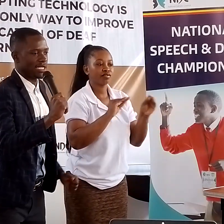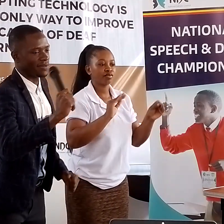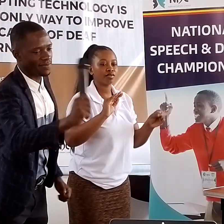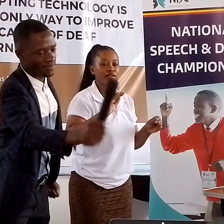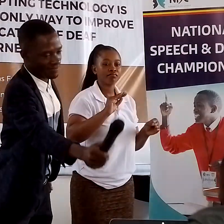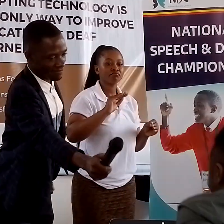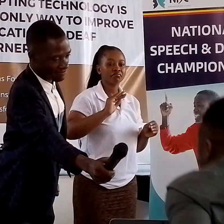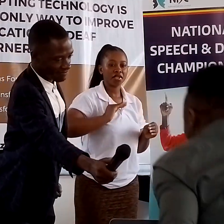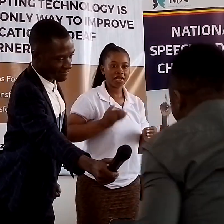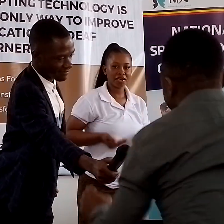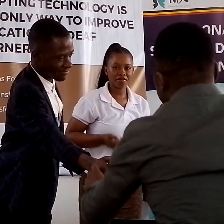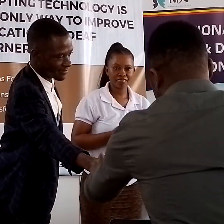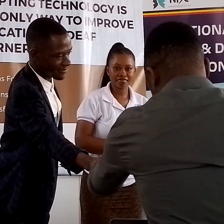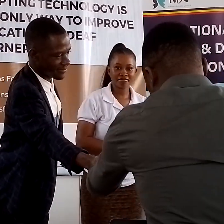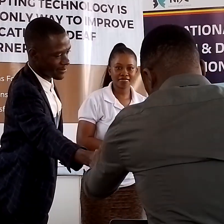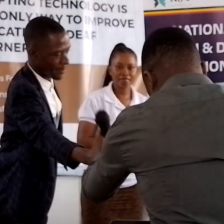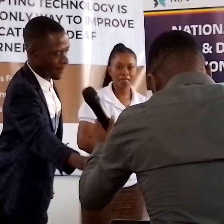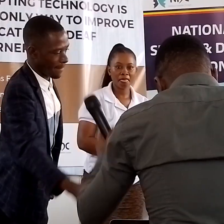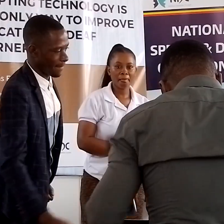Yes.